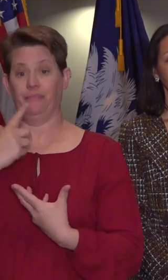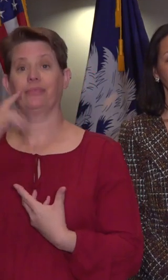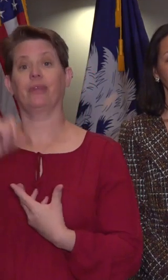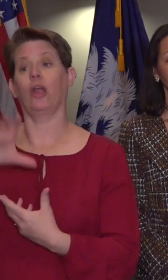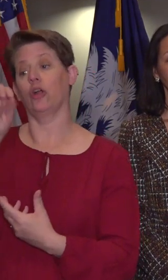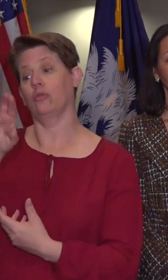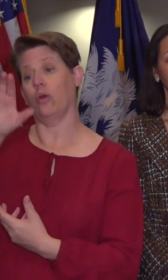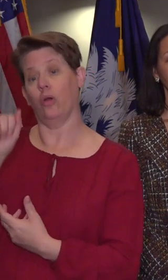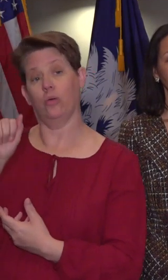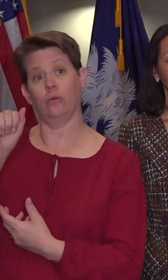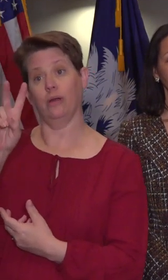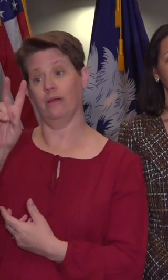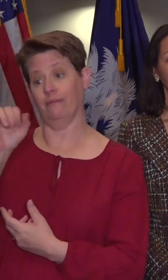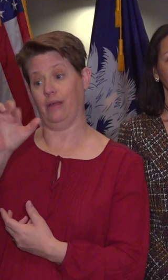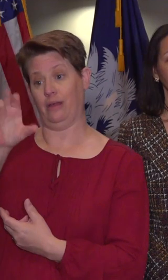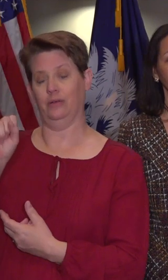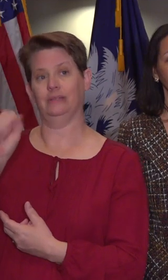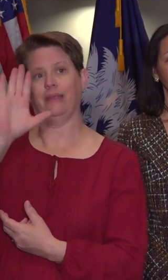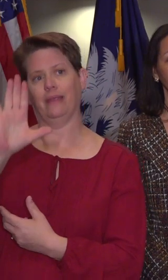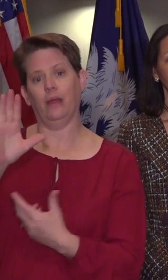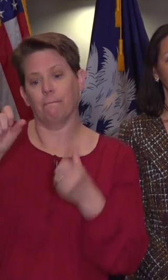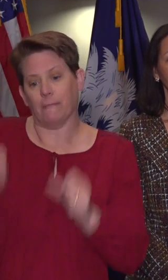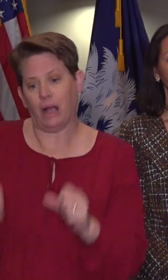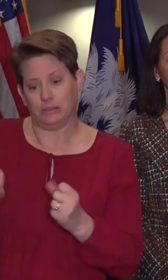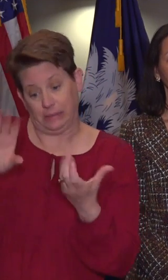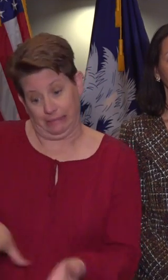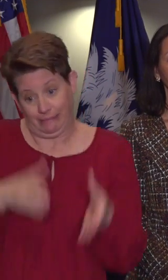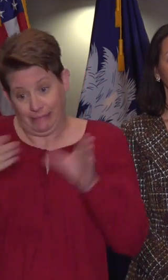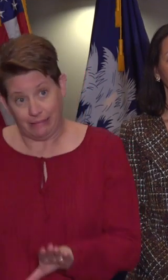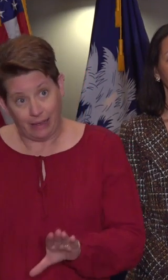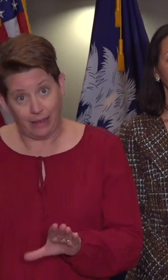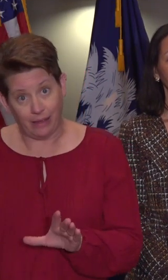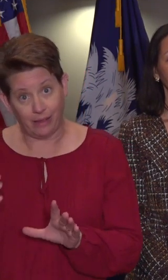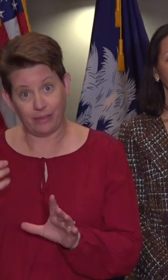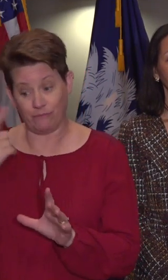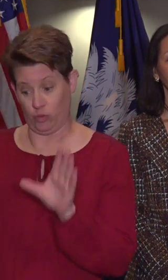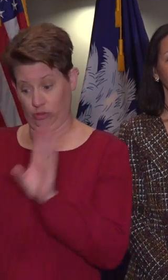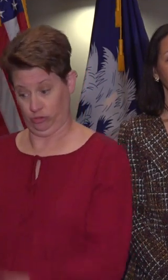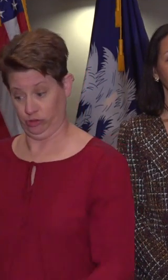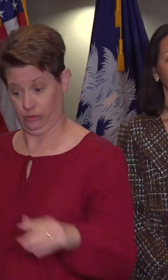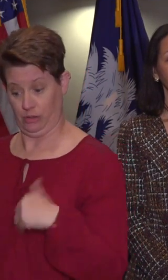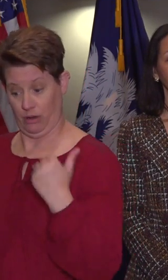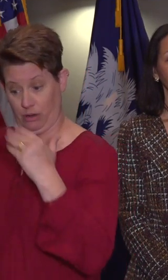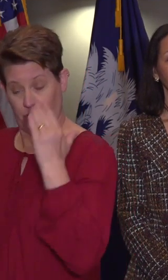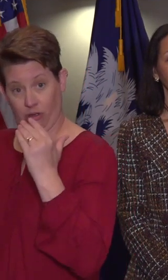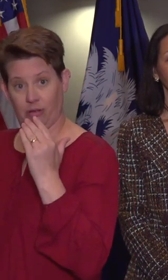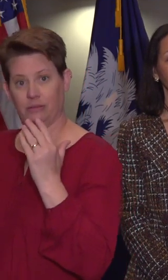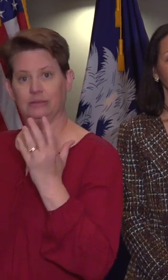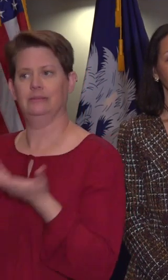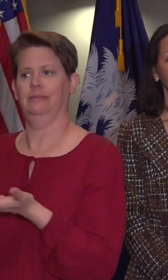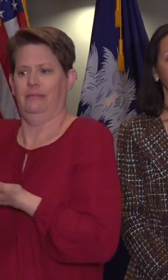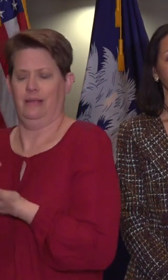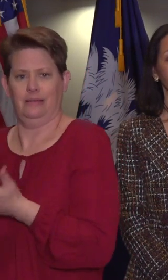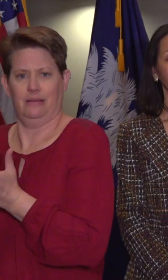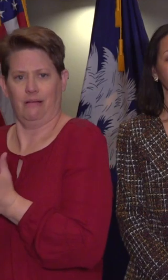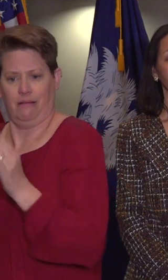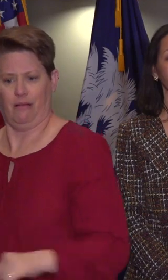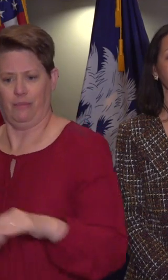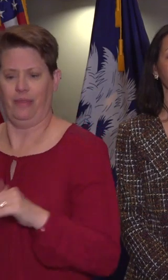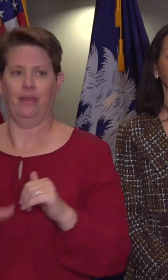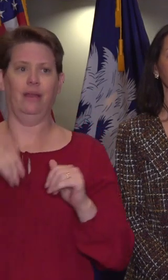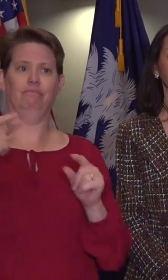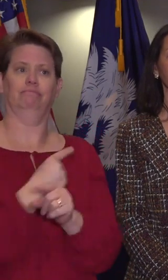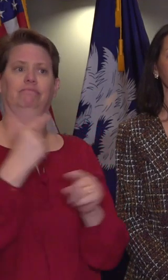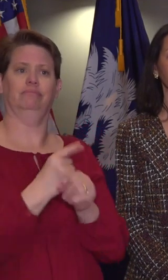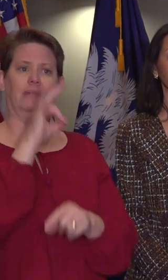a lower threat of mortality with children and young adults than the regular flu does. That's what he told me today